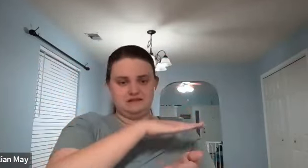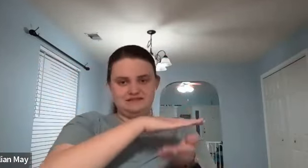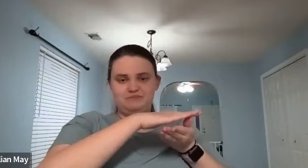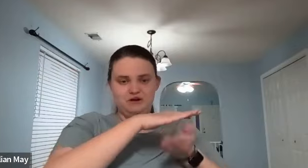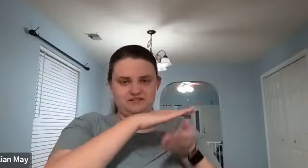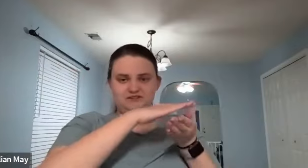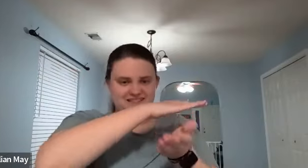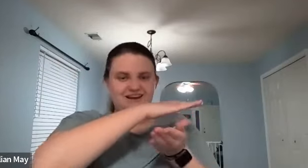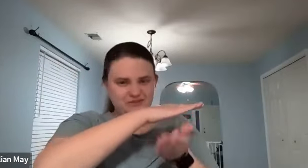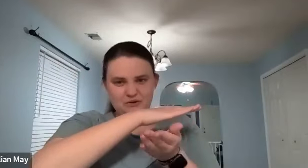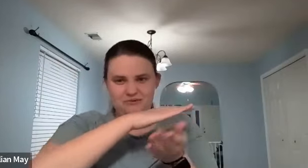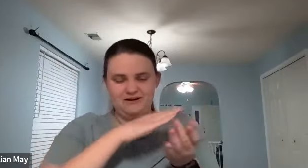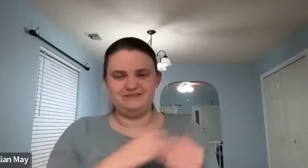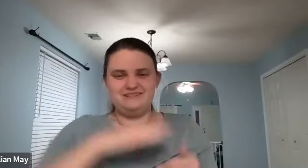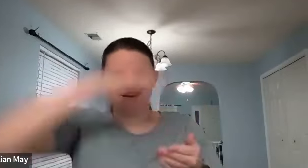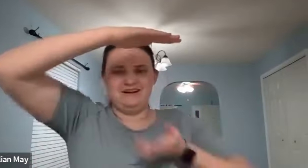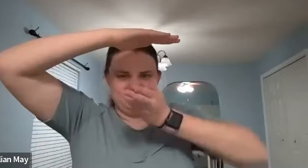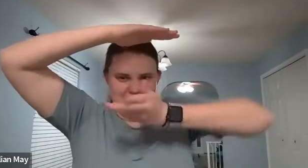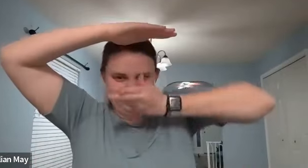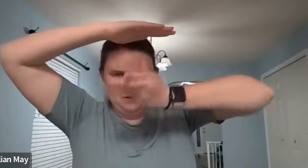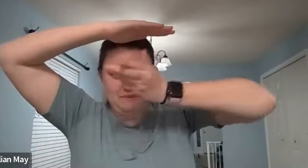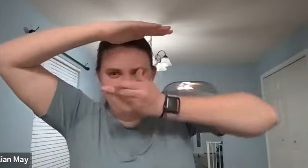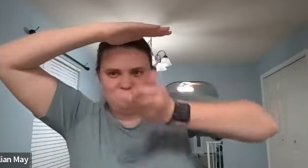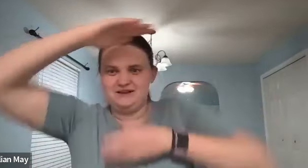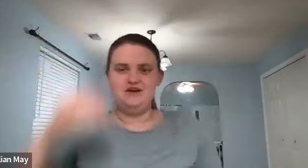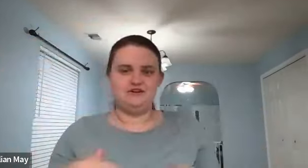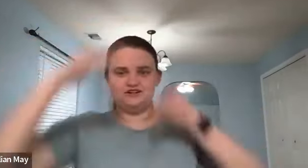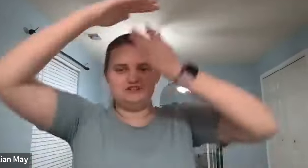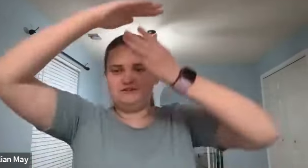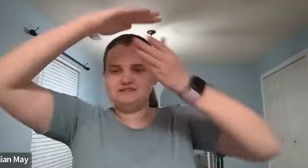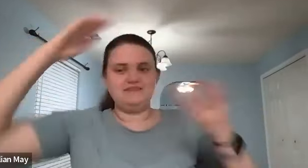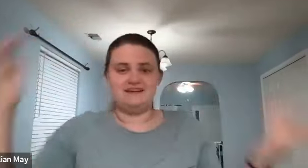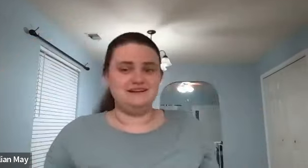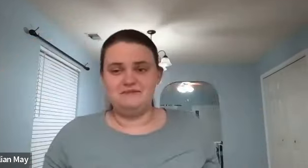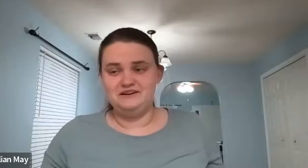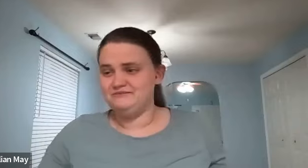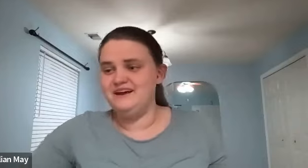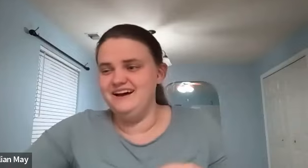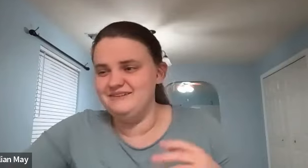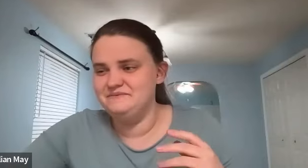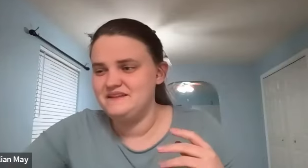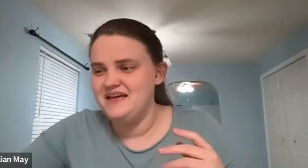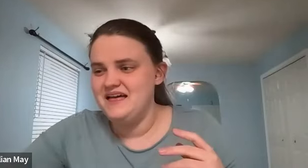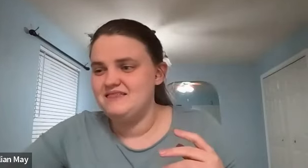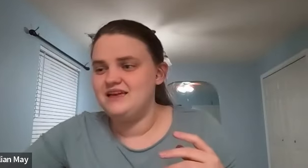Yes, perfect. You guys got the lower part. I was scared. I was like, I'm so up high. I'm like, they're gonna start doing this. I'm like, that is not baker.